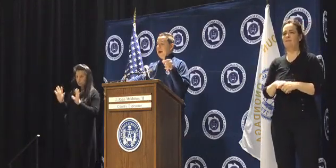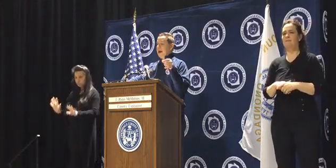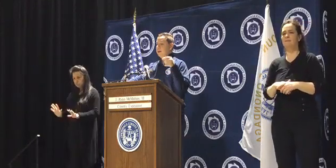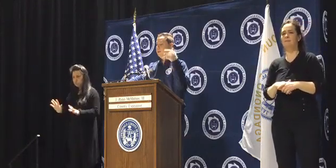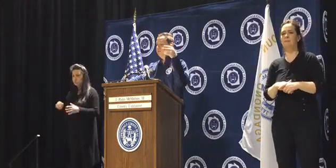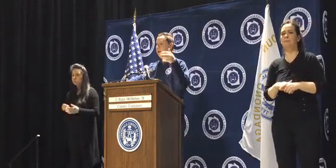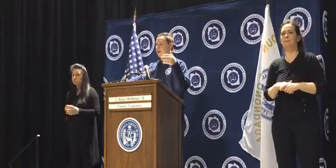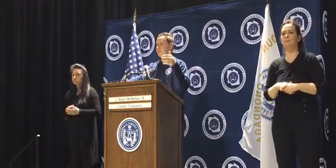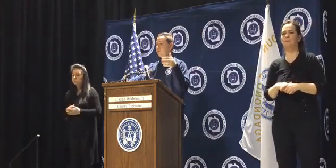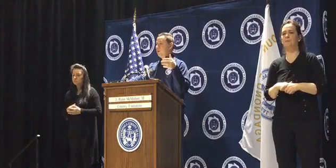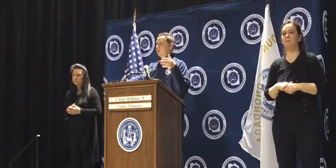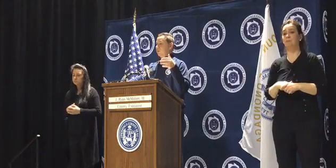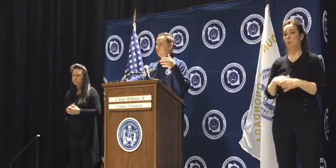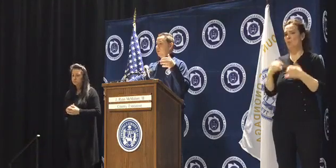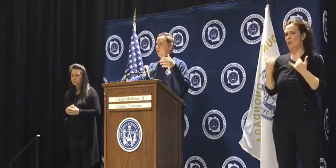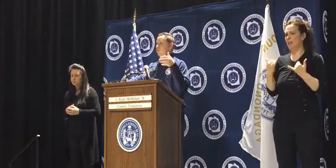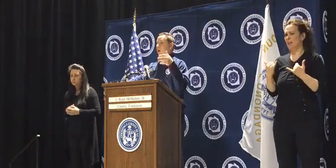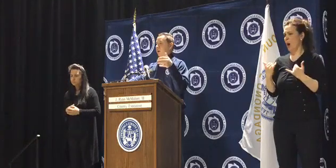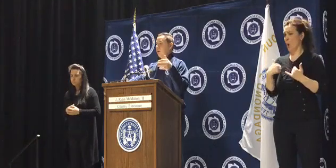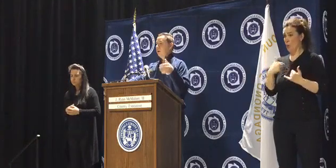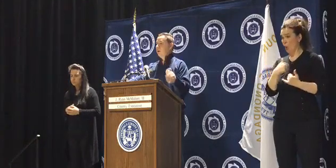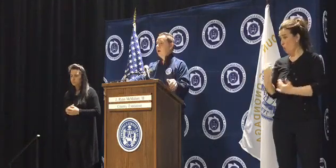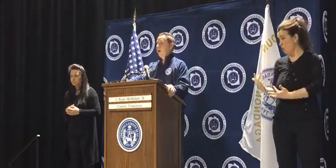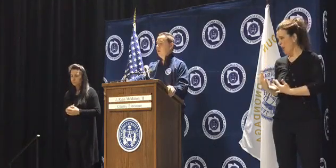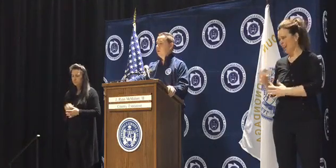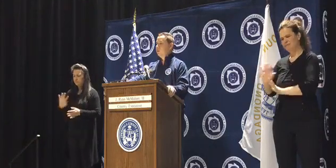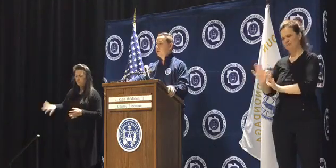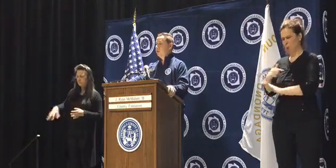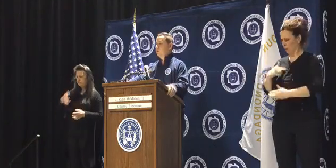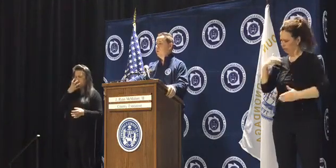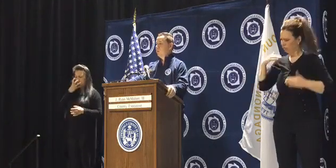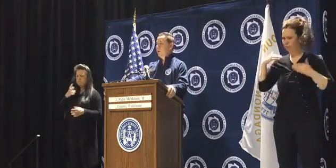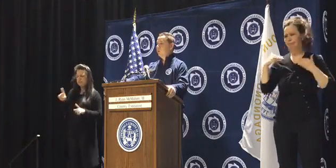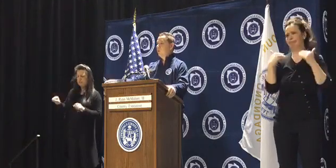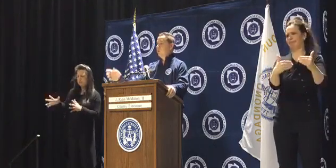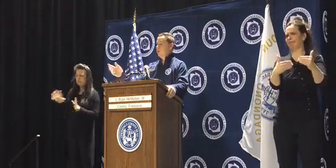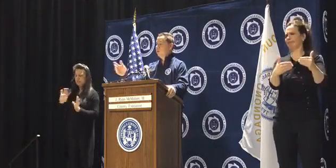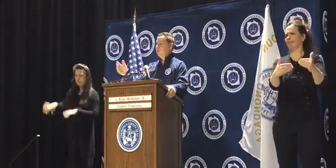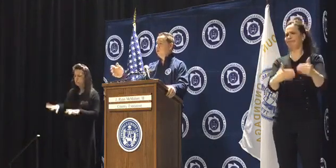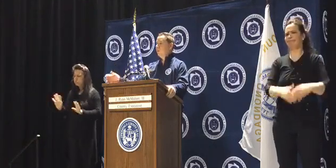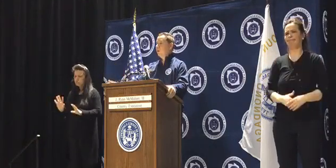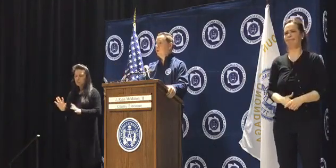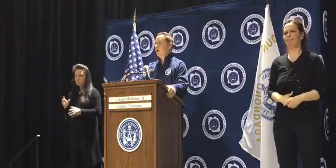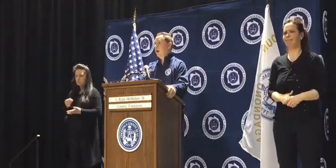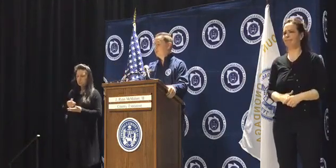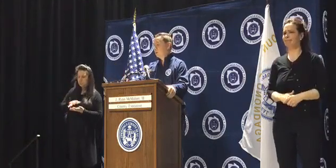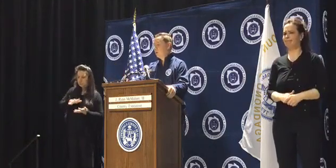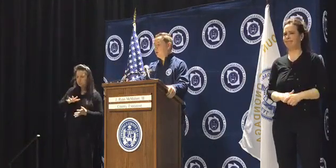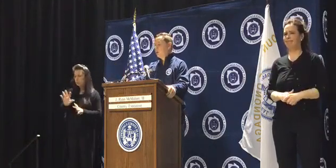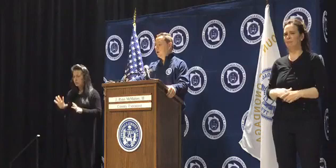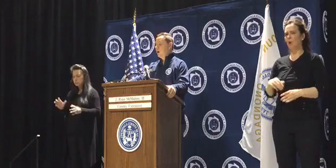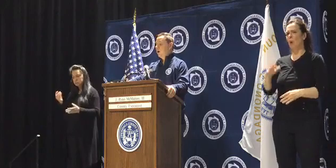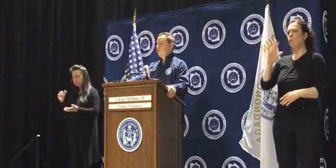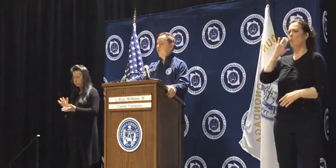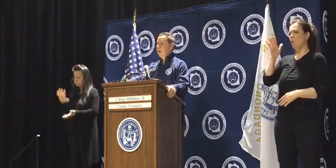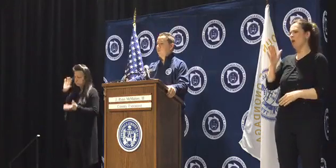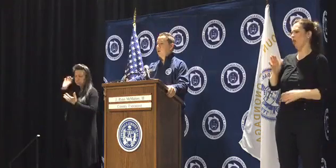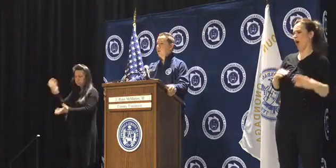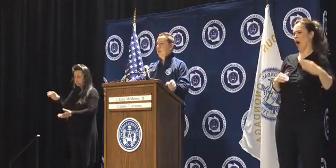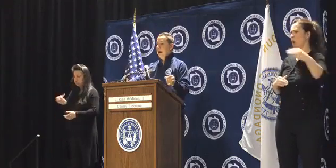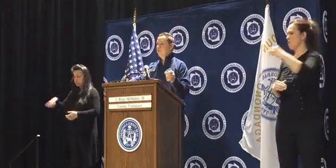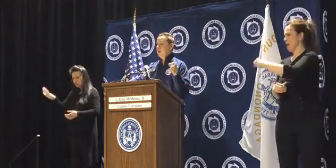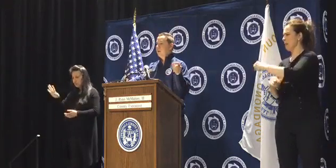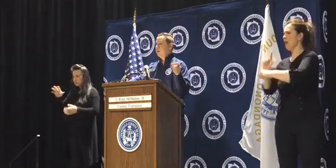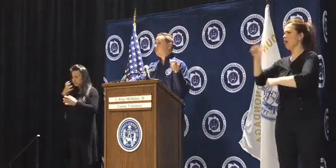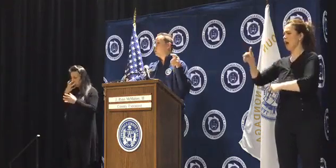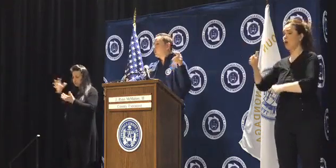get behind in this process because of money. We think that we will get reimbursed via FEMA and whatnot. So if we have to